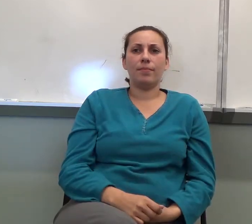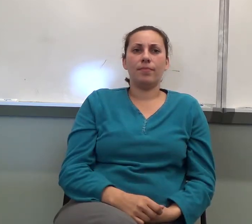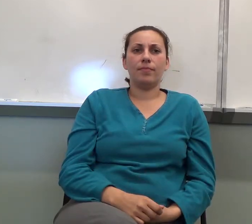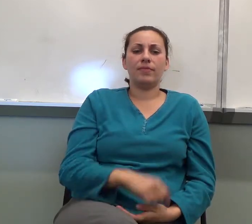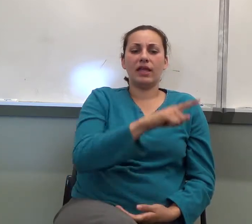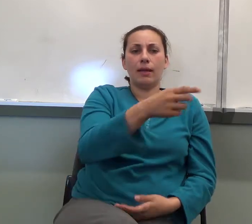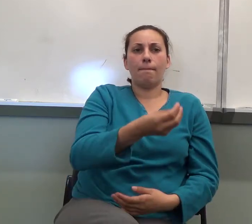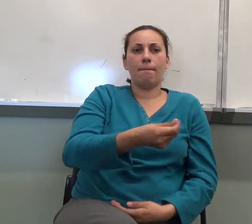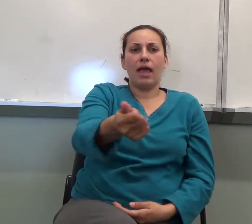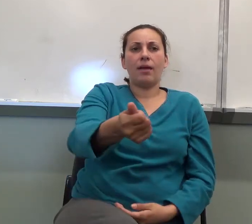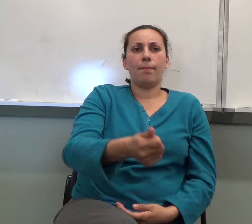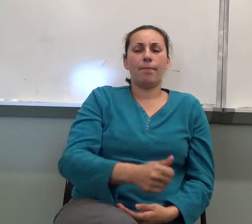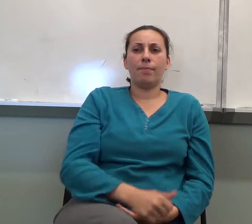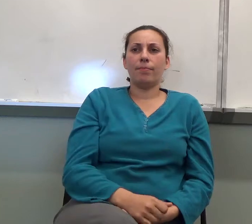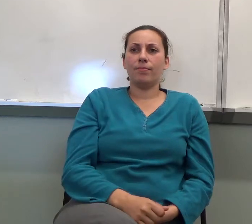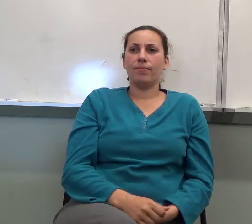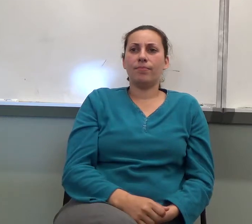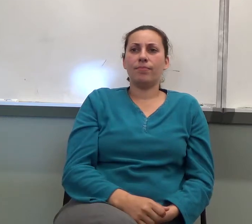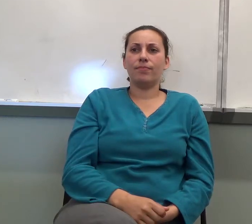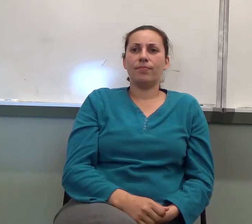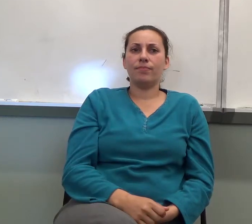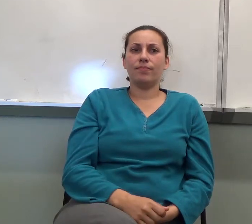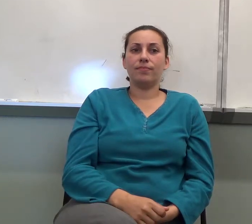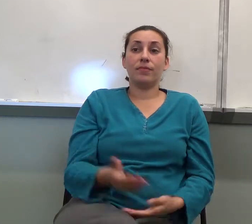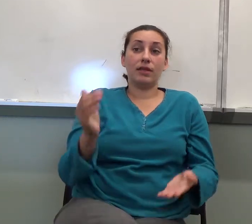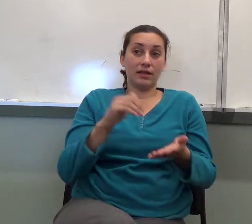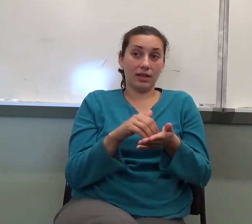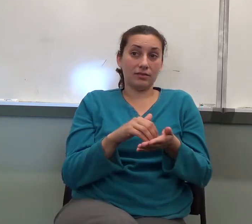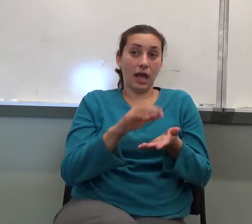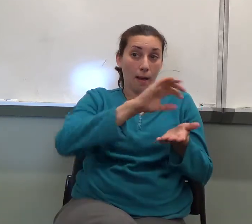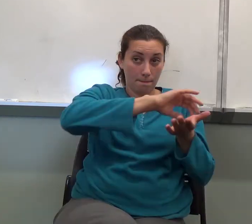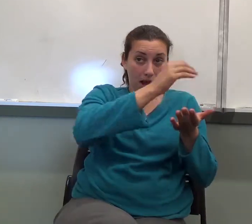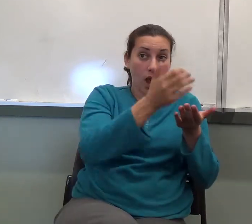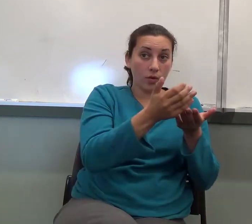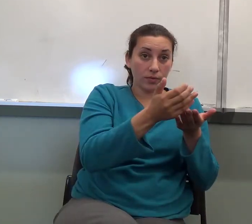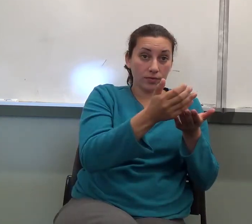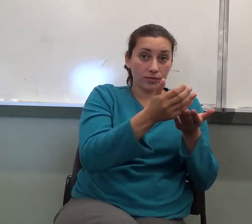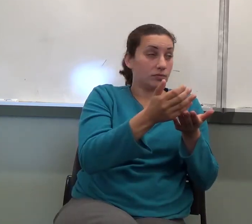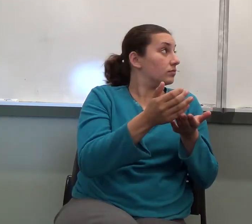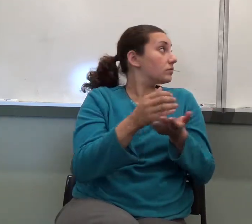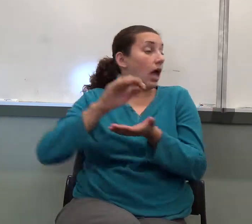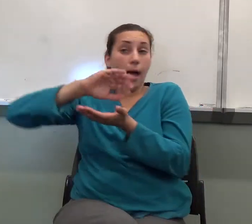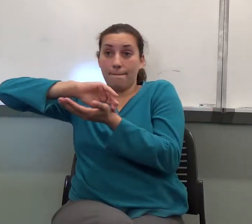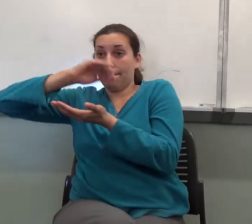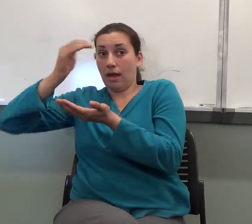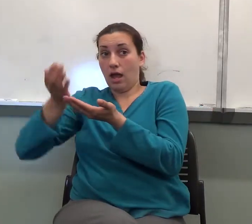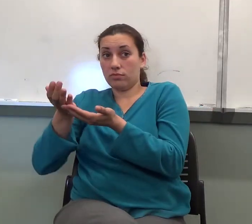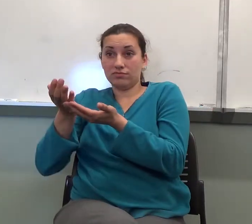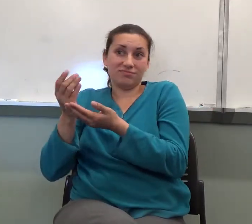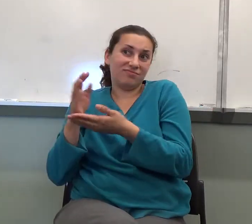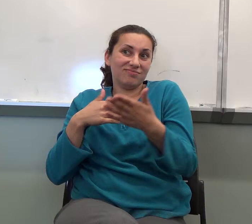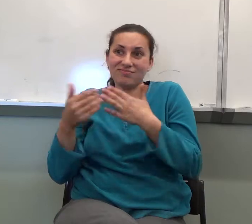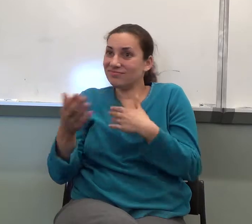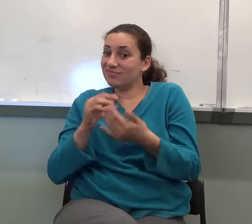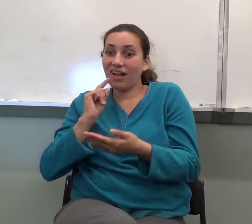right. Again, here's the amount over here, whether it's amount of candy in the mix or it's amount of